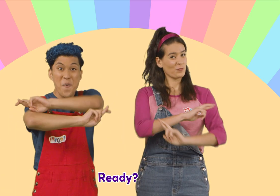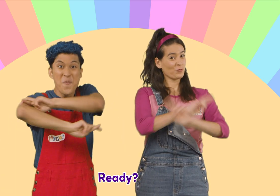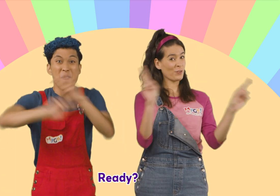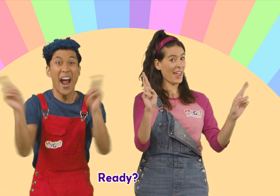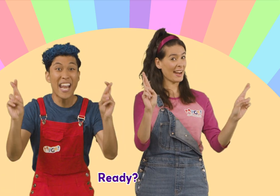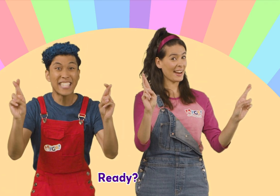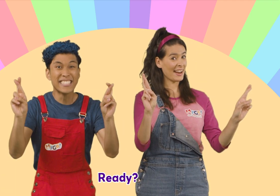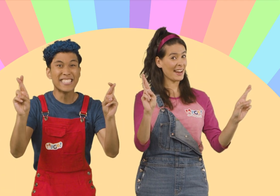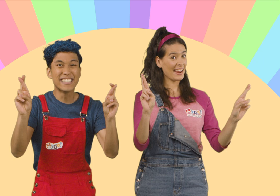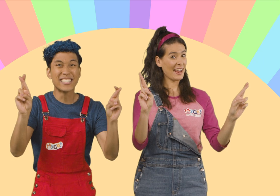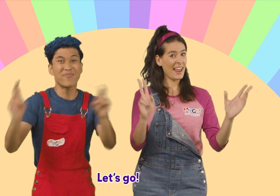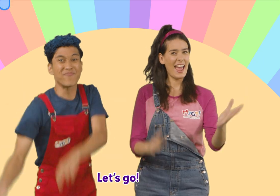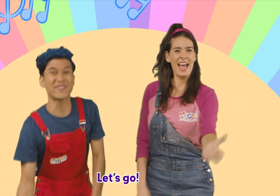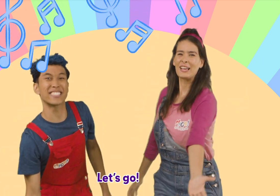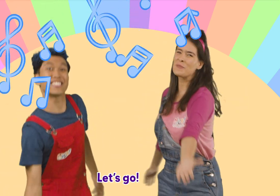Ready? Let's go!